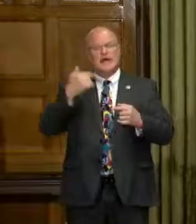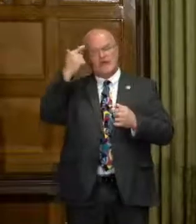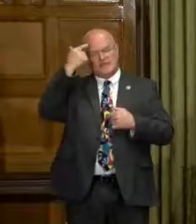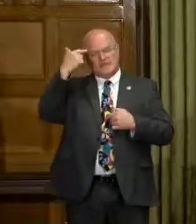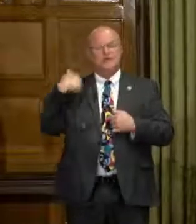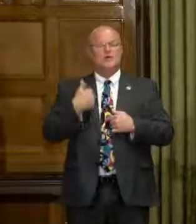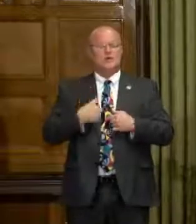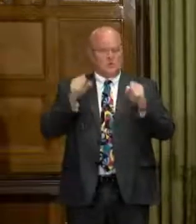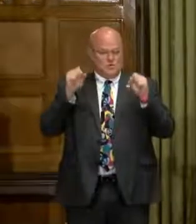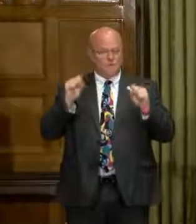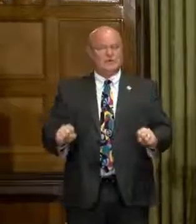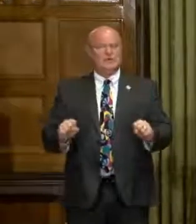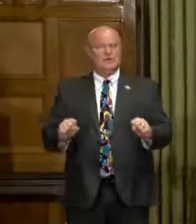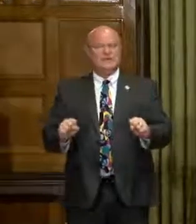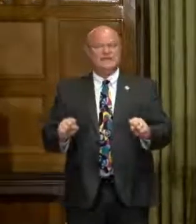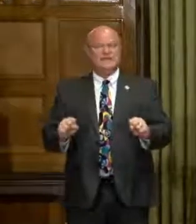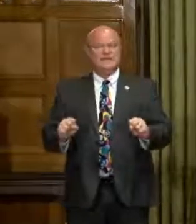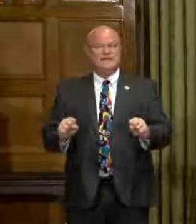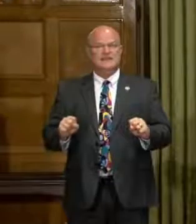able to